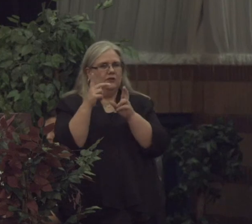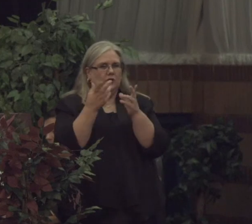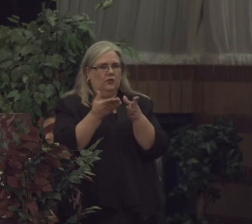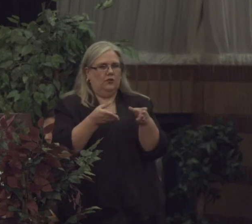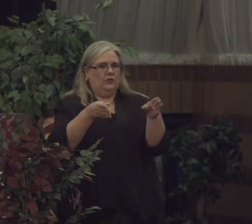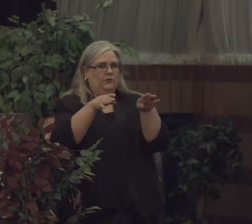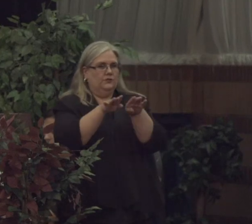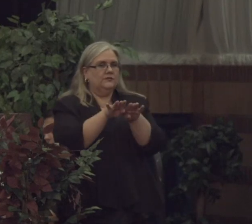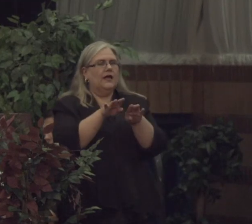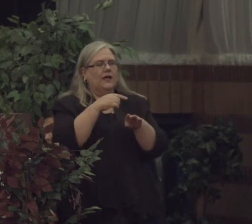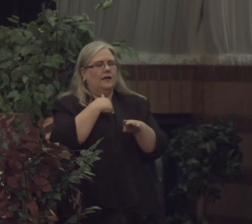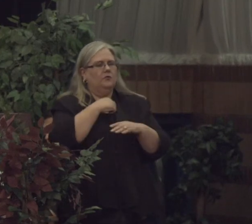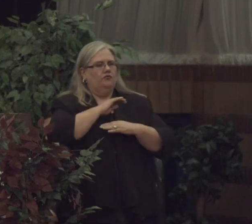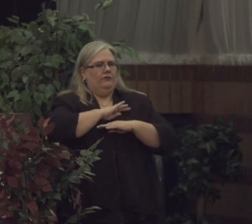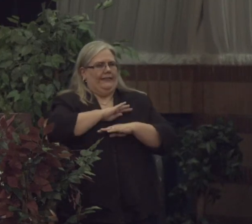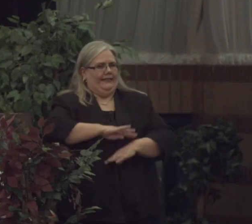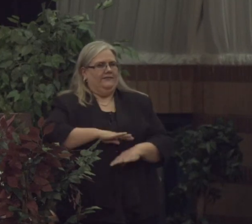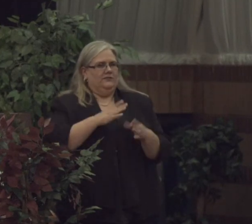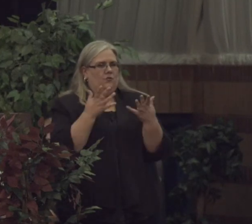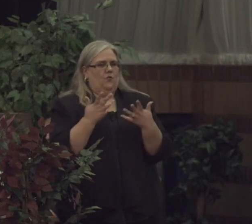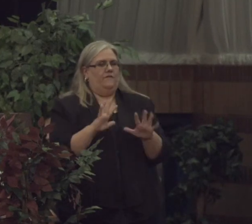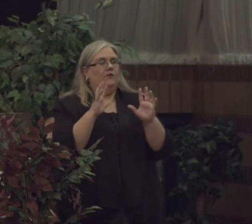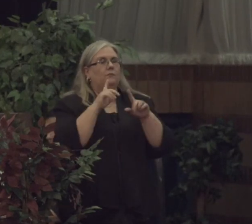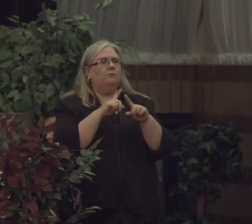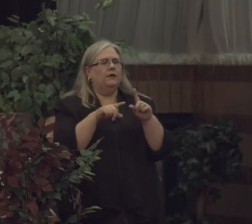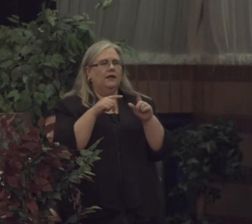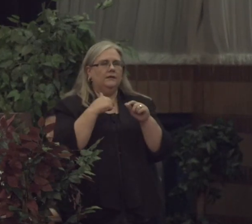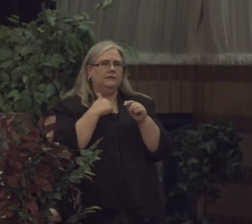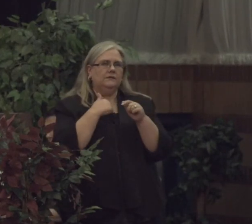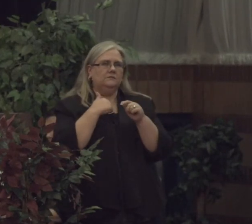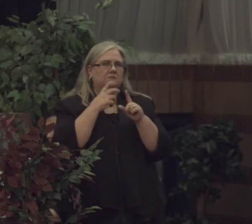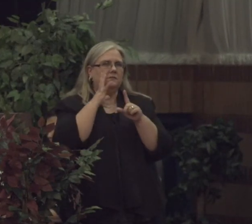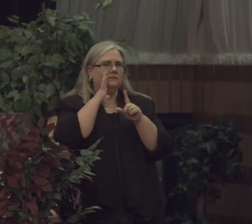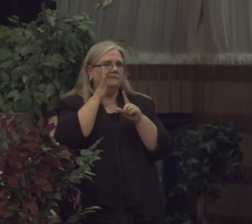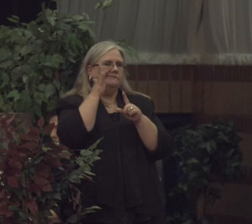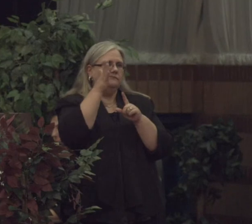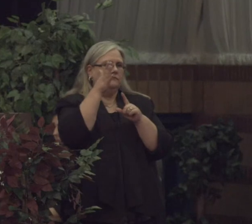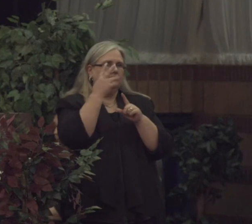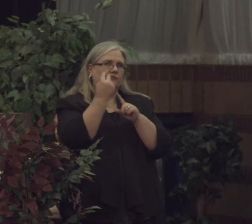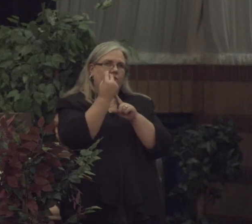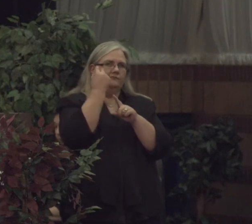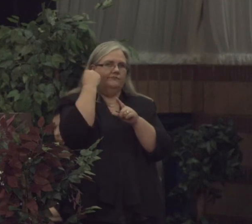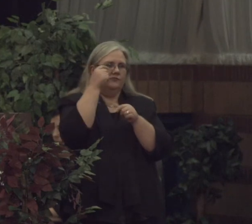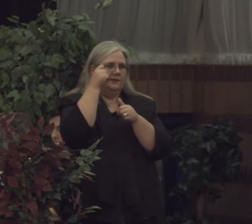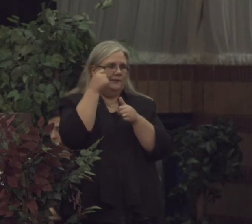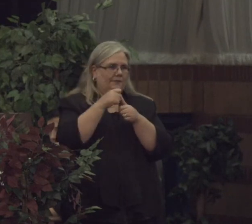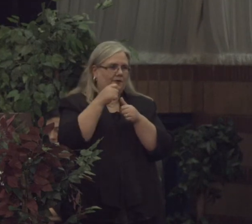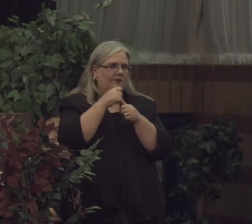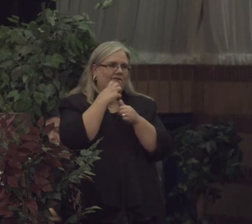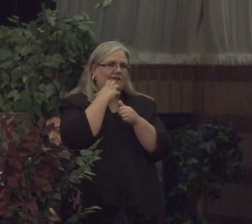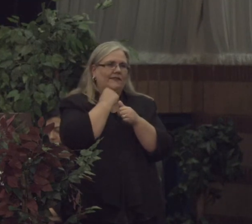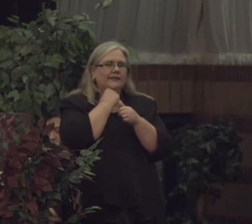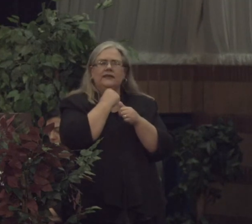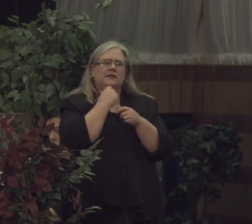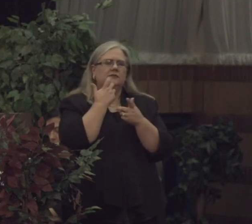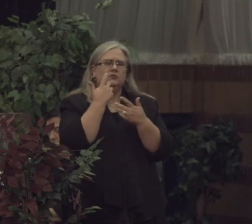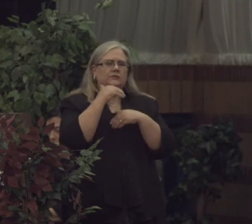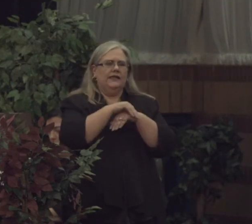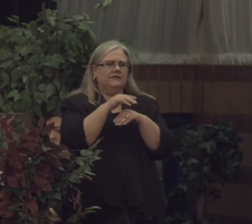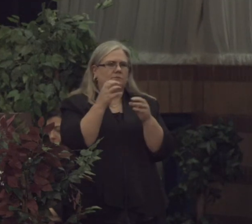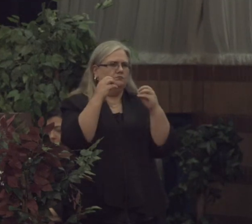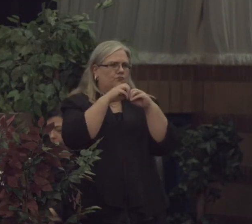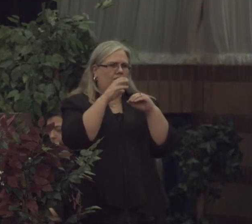I'm relieved it's finally over, but it's undoubtedly a time I'll remember fondly. Tonight is more than just a graduation. Tonight,